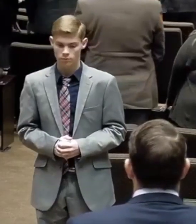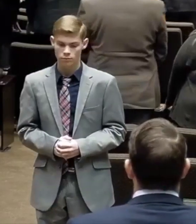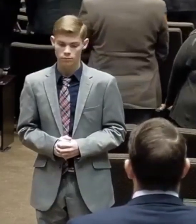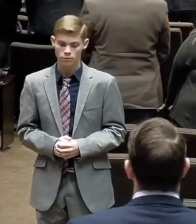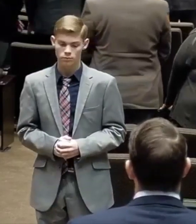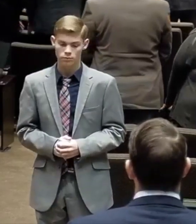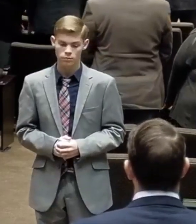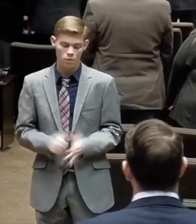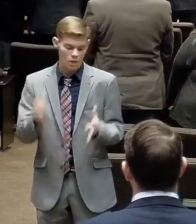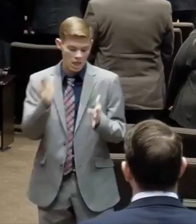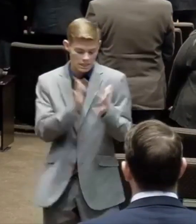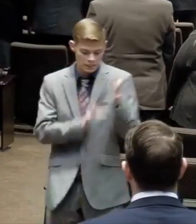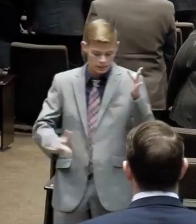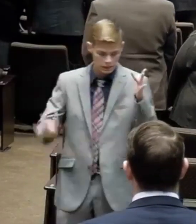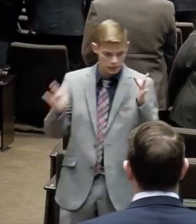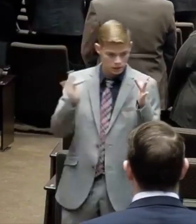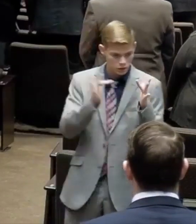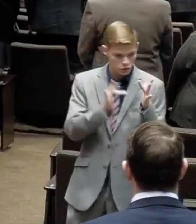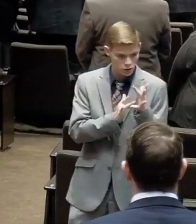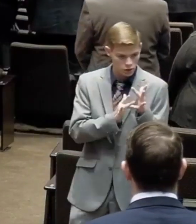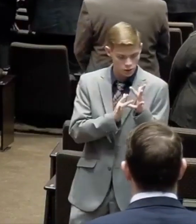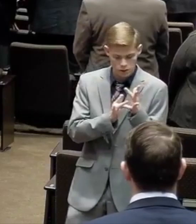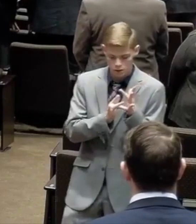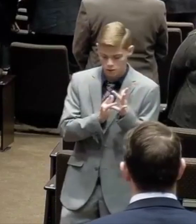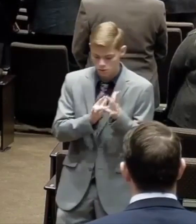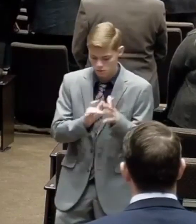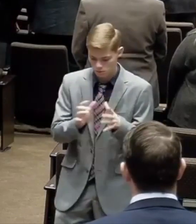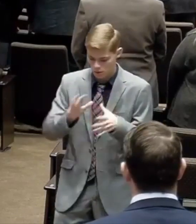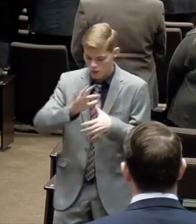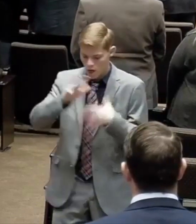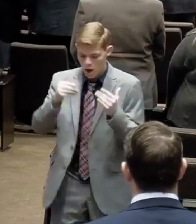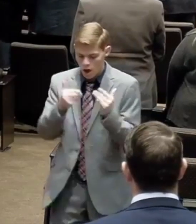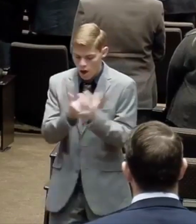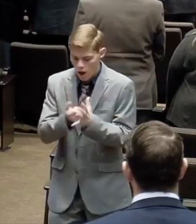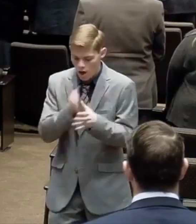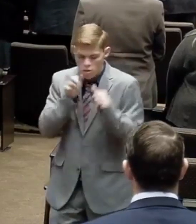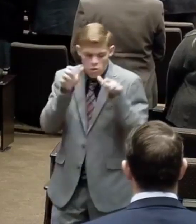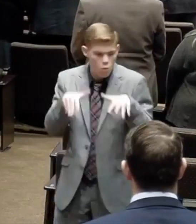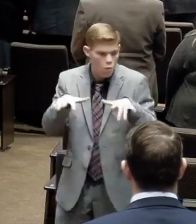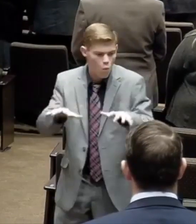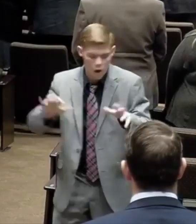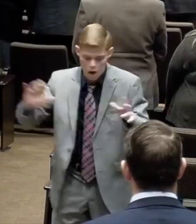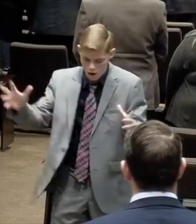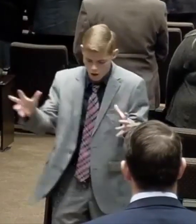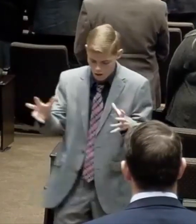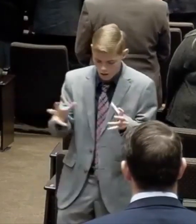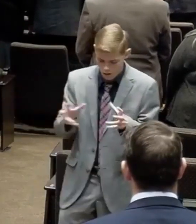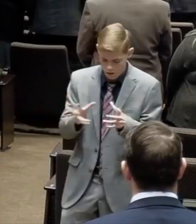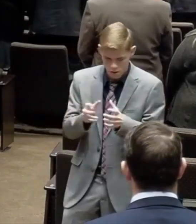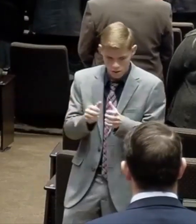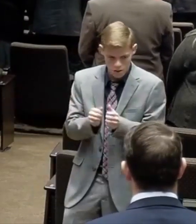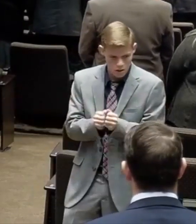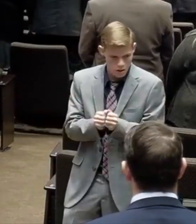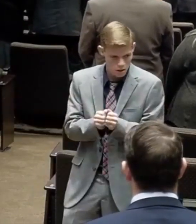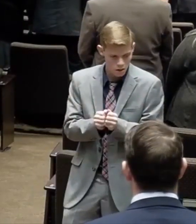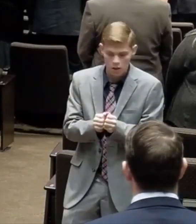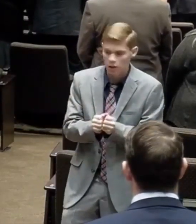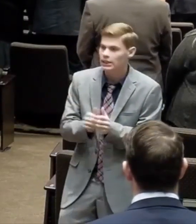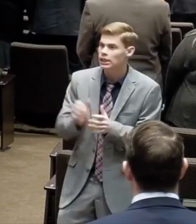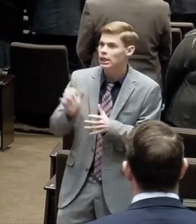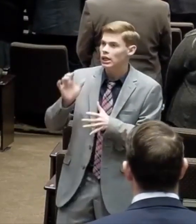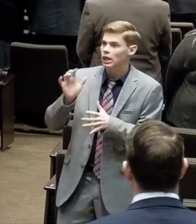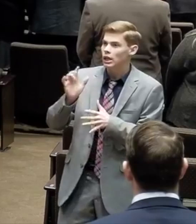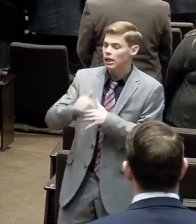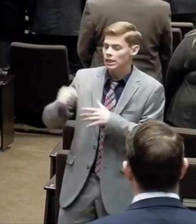Who has held the oceans in His hands? Who has